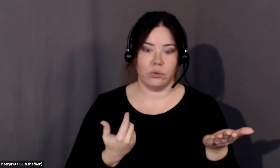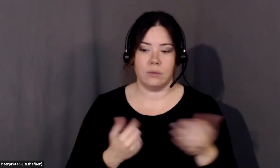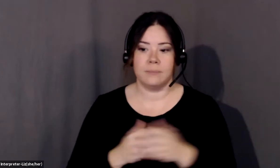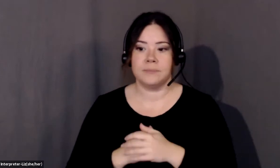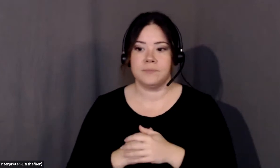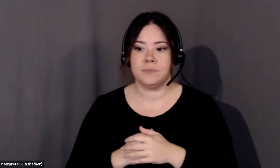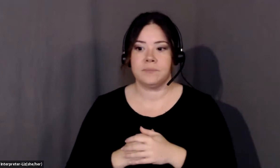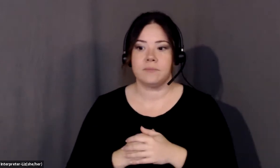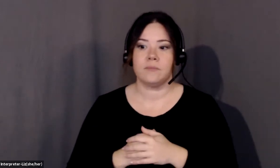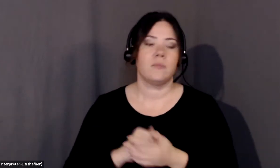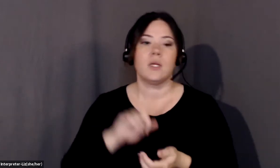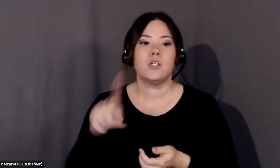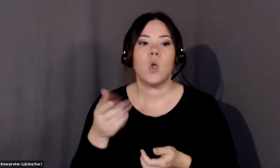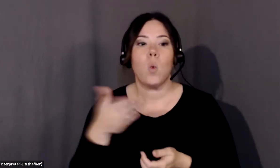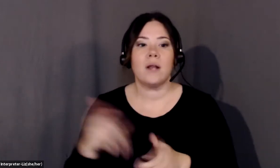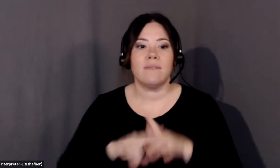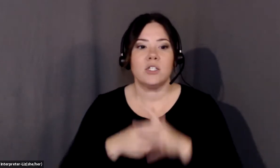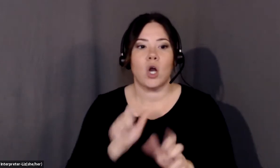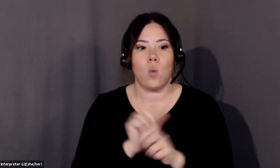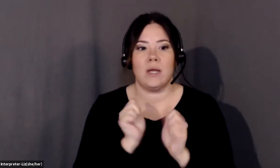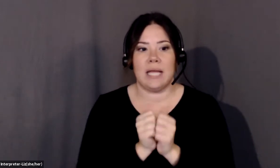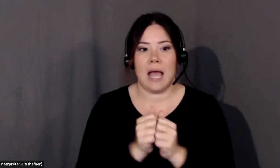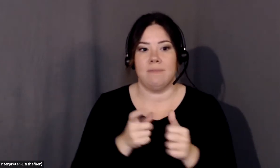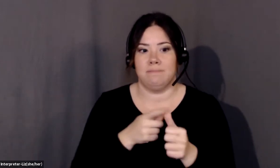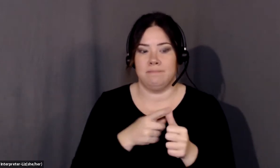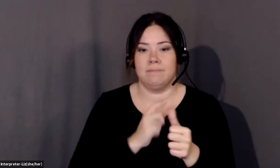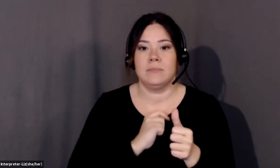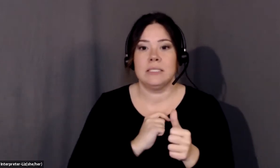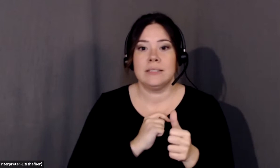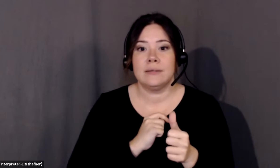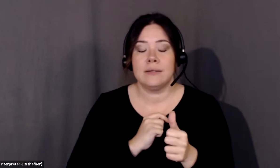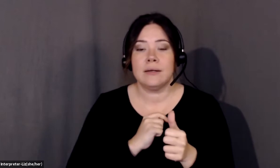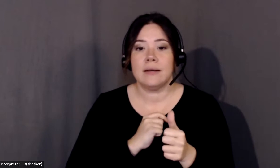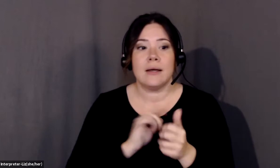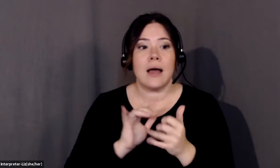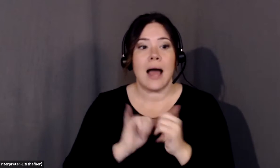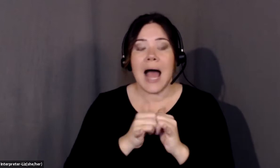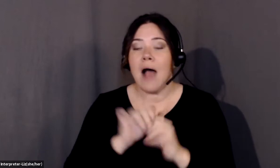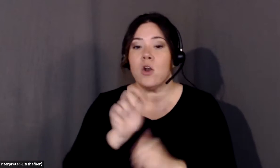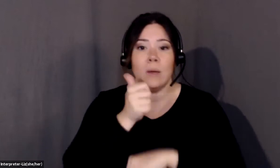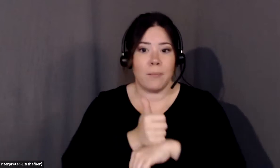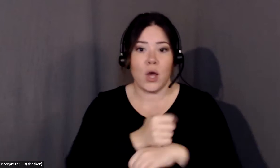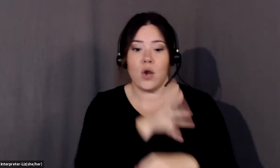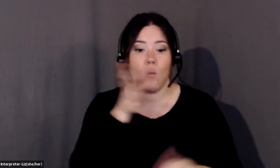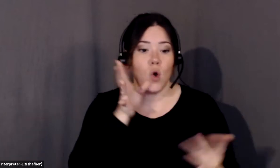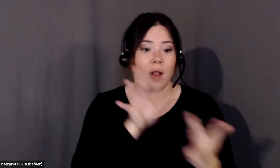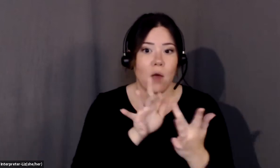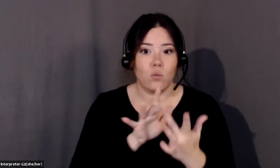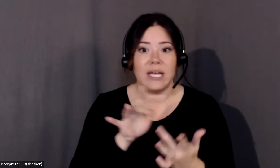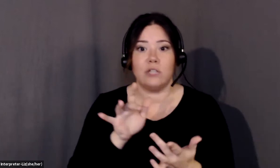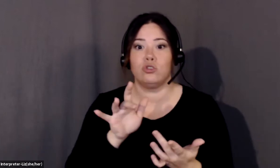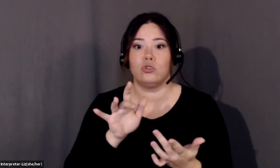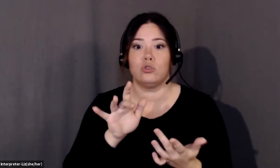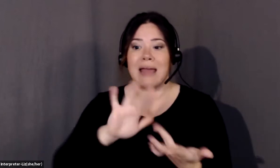we started working on, number one, is how do we put together rural outreach and networking strategies